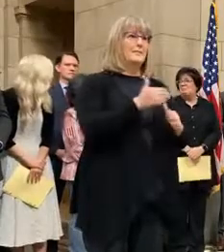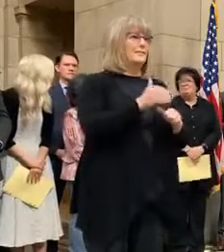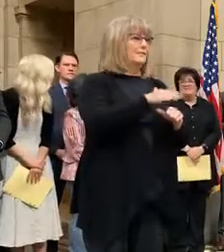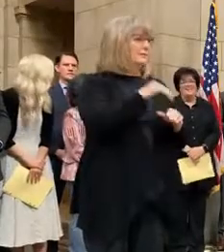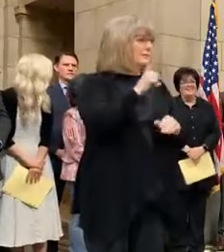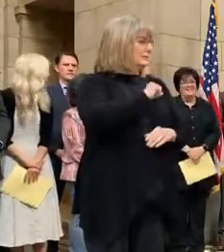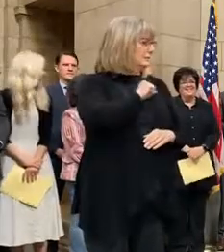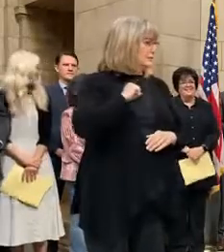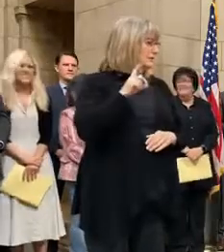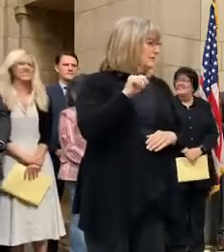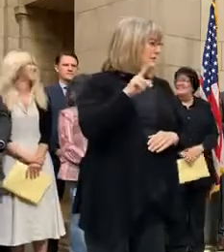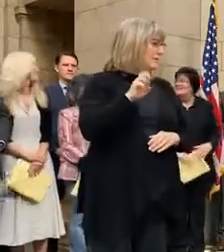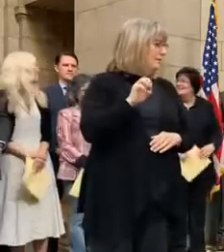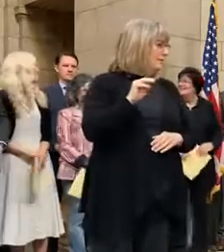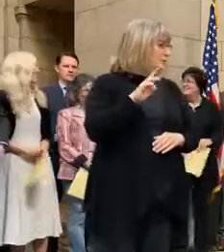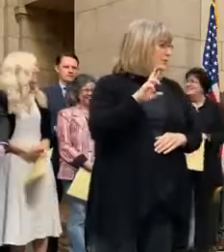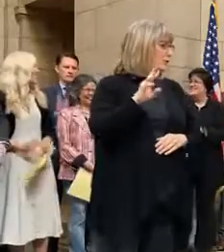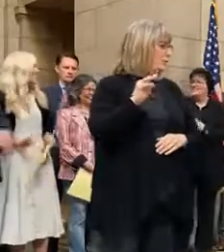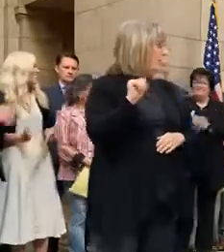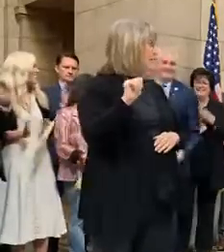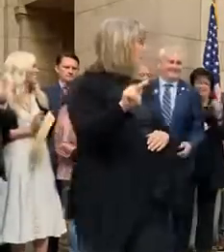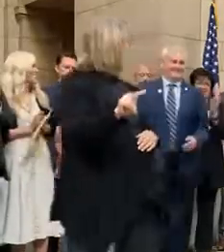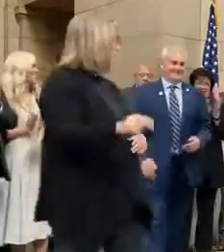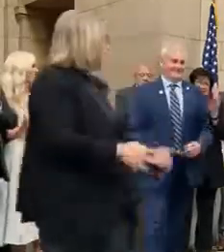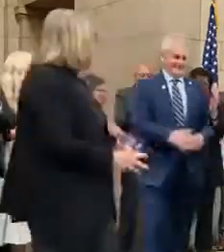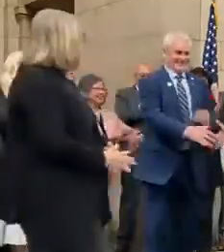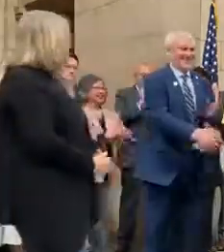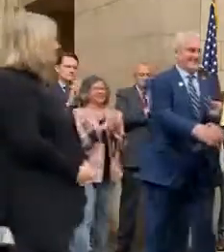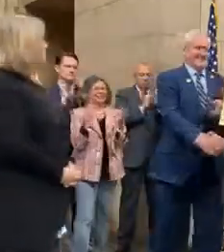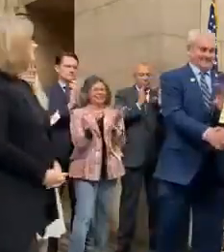Next, I'd like to call up Senator Dave Berman.